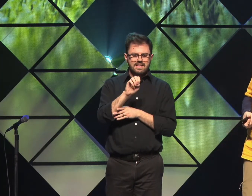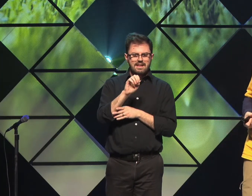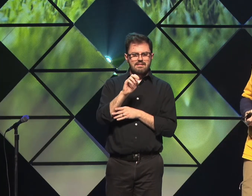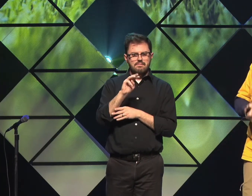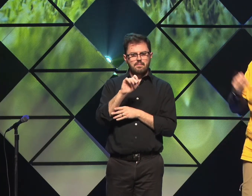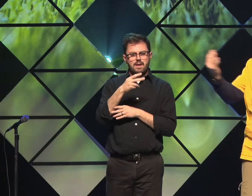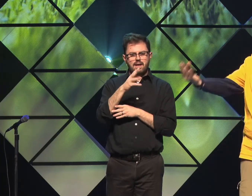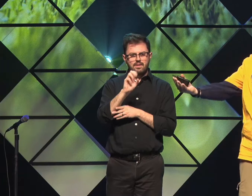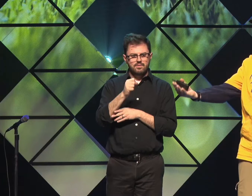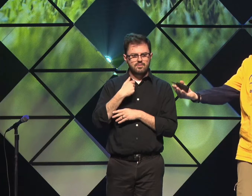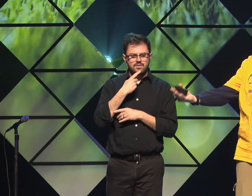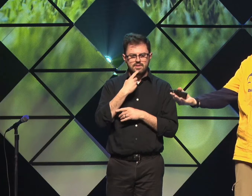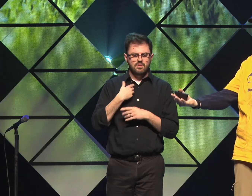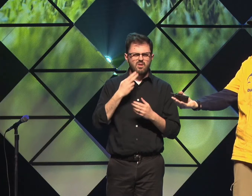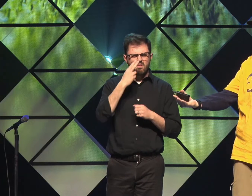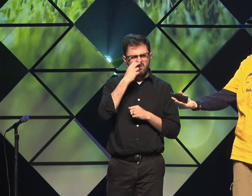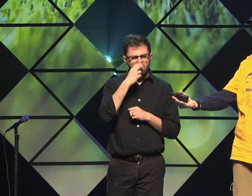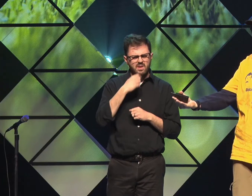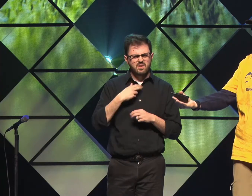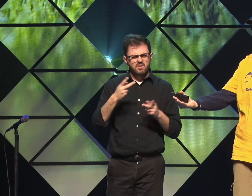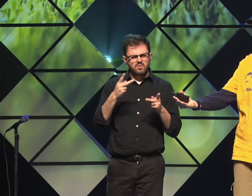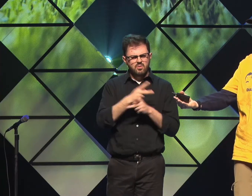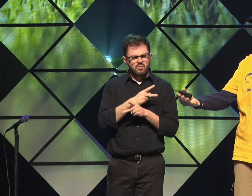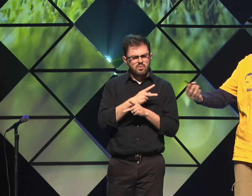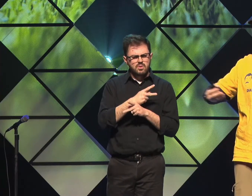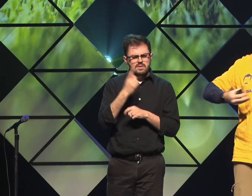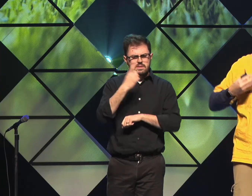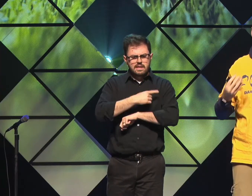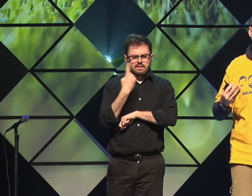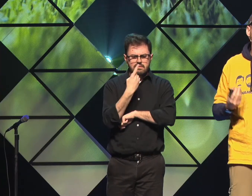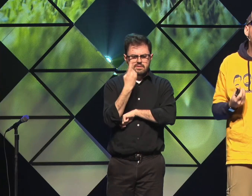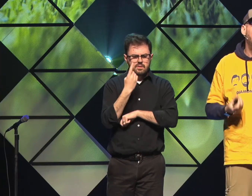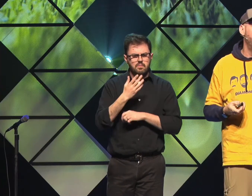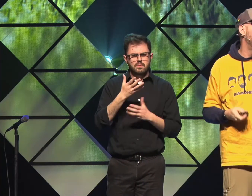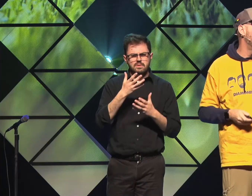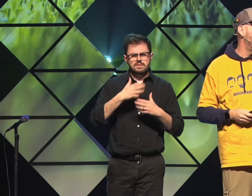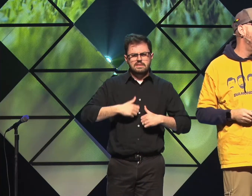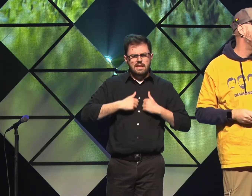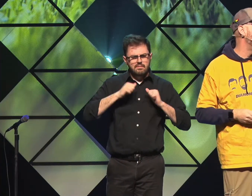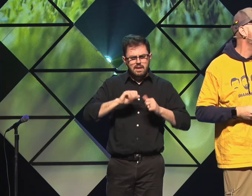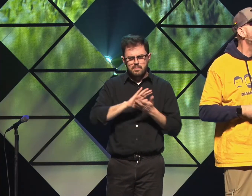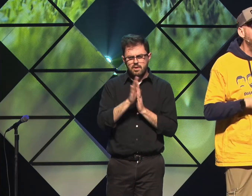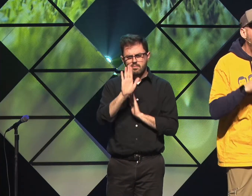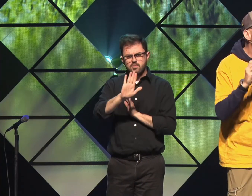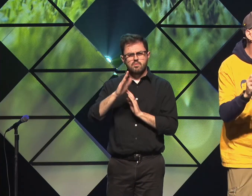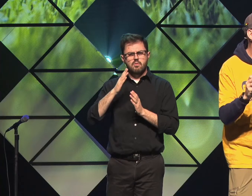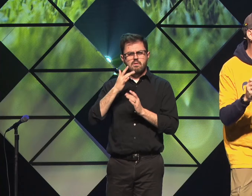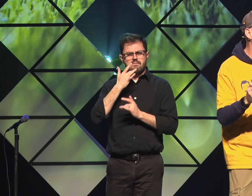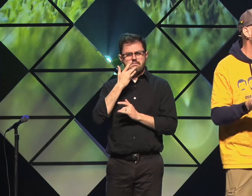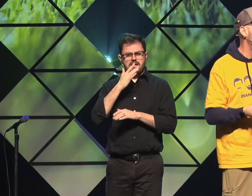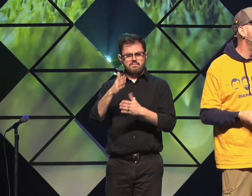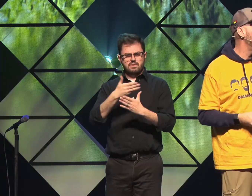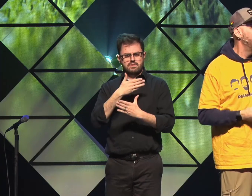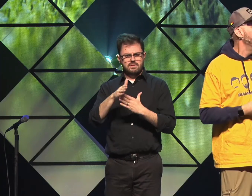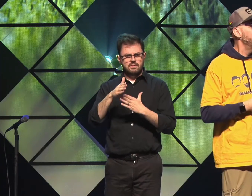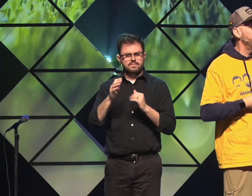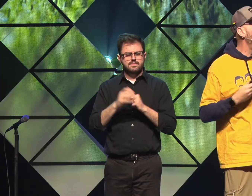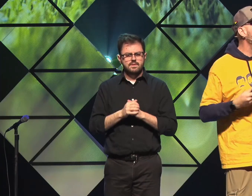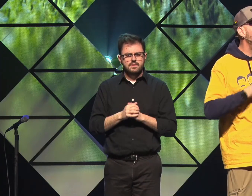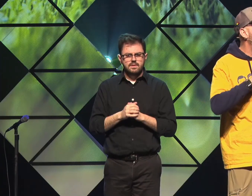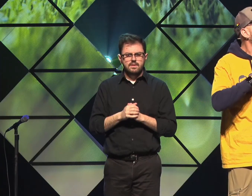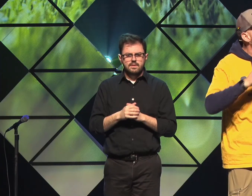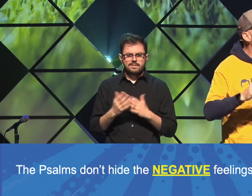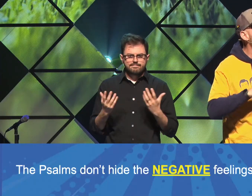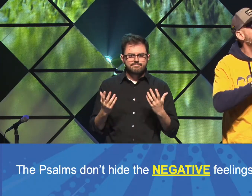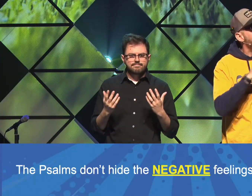of someone's life can become your favorite song. Right? Like they're filled with emotion. That's kind of what the Psalms is. And a couple of things about the Psalms is the